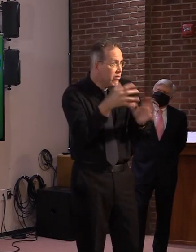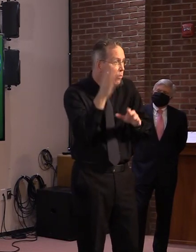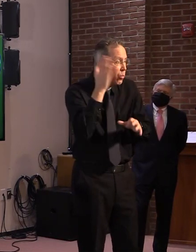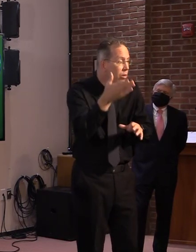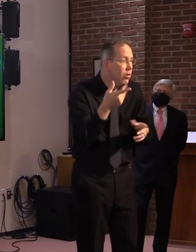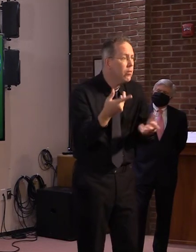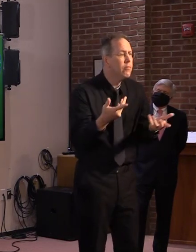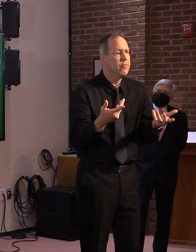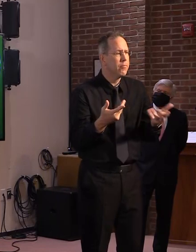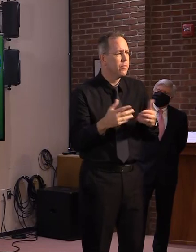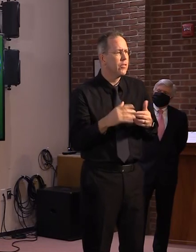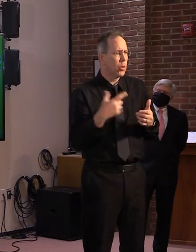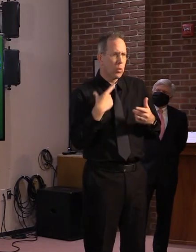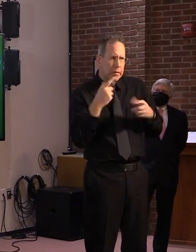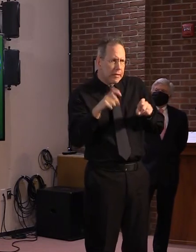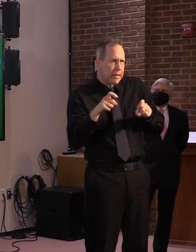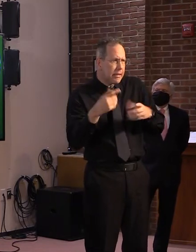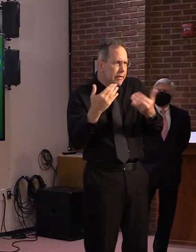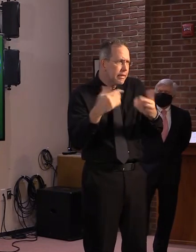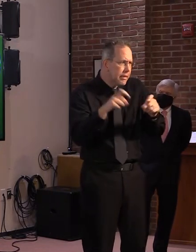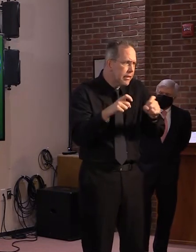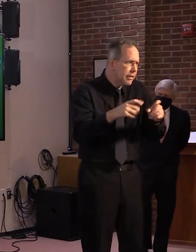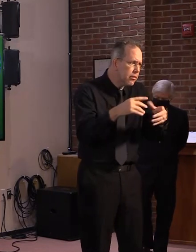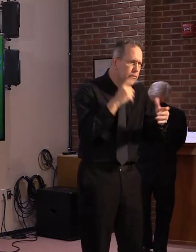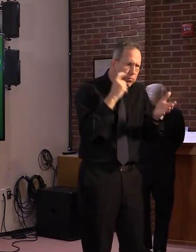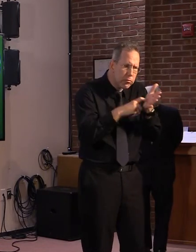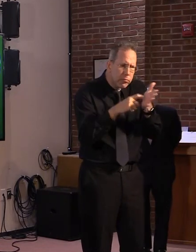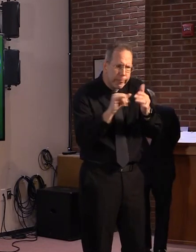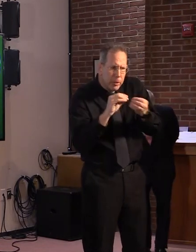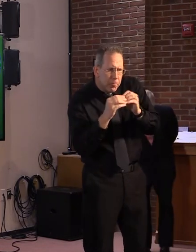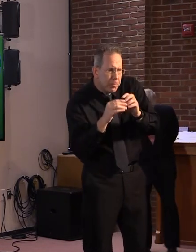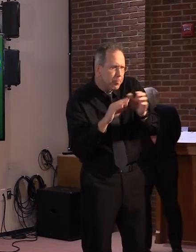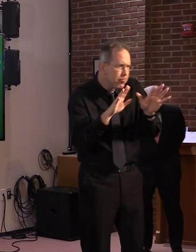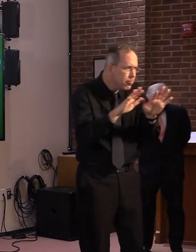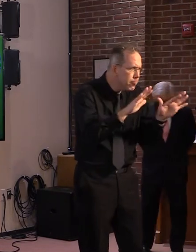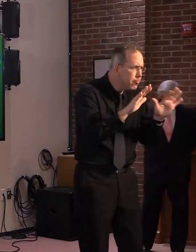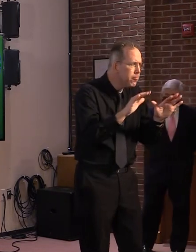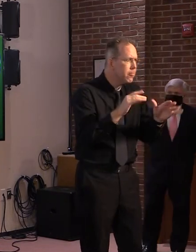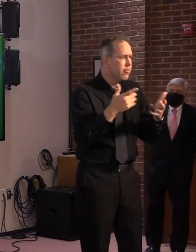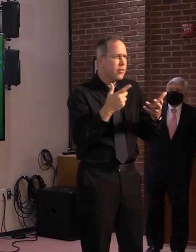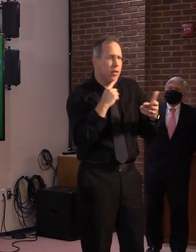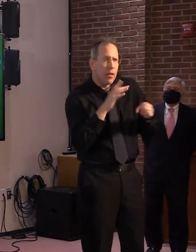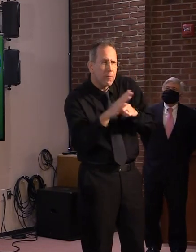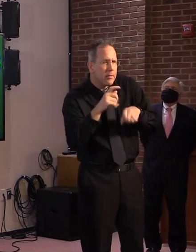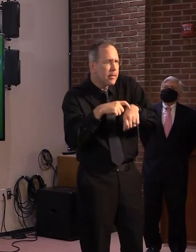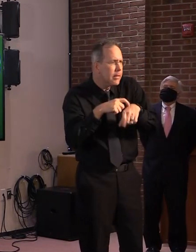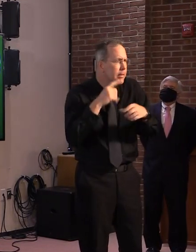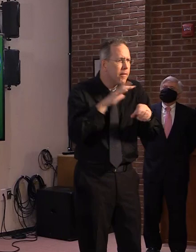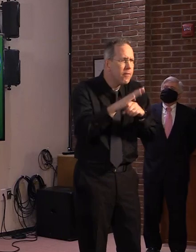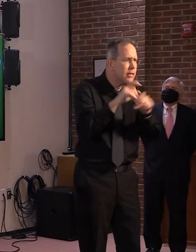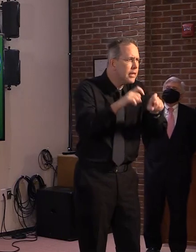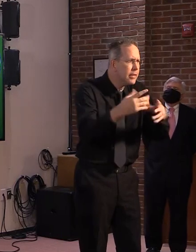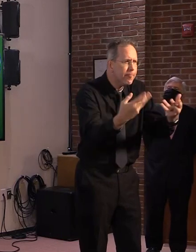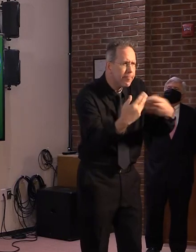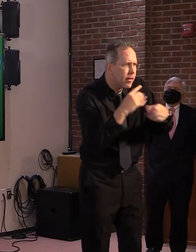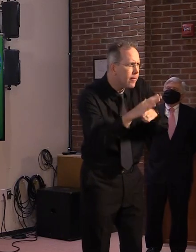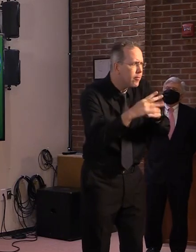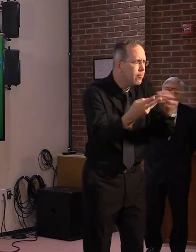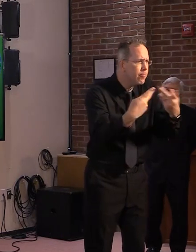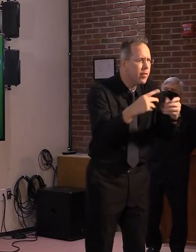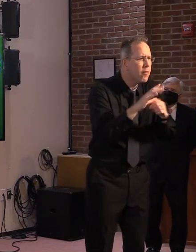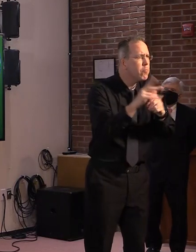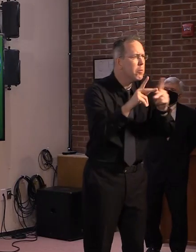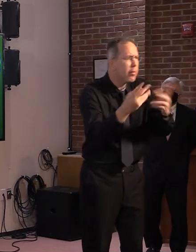do containment for all the reasons we've stated many times. In Vermont or in the country, this time we could.